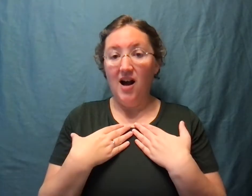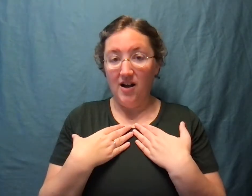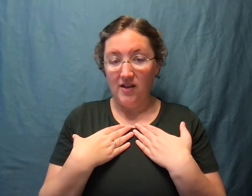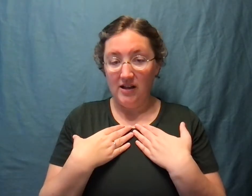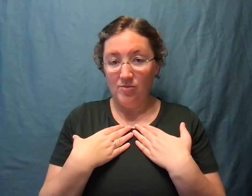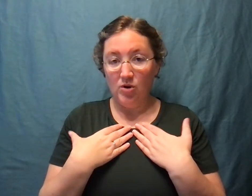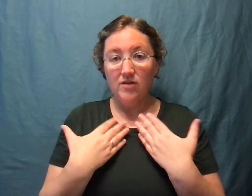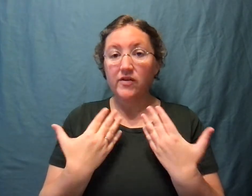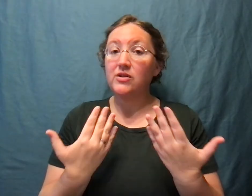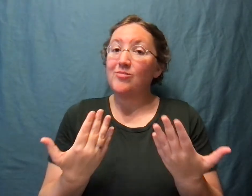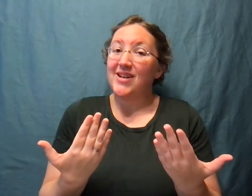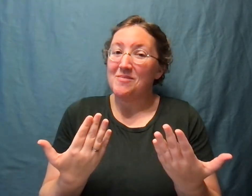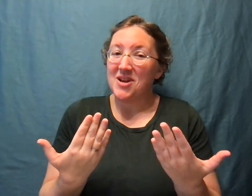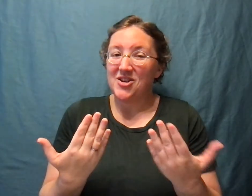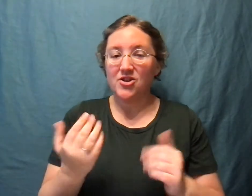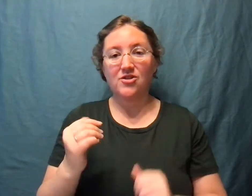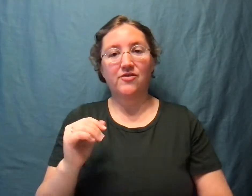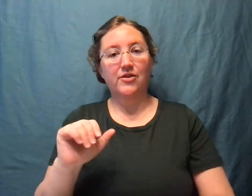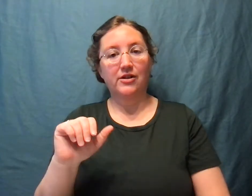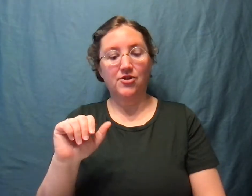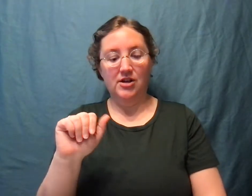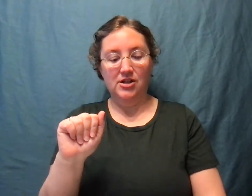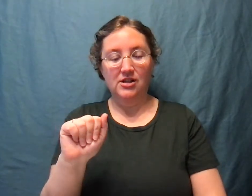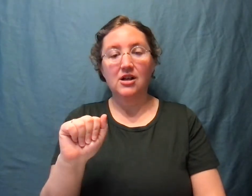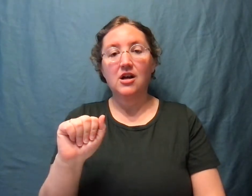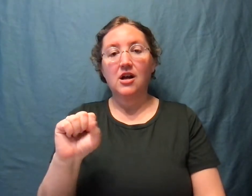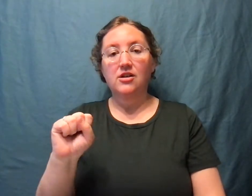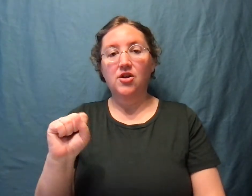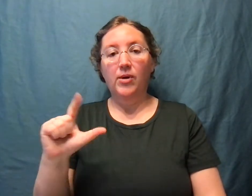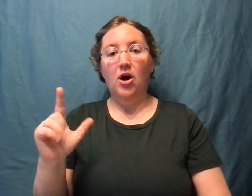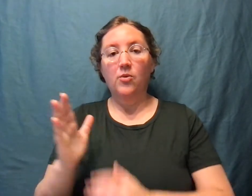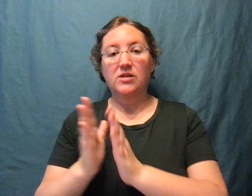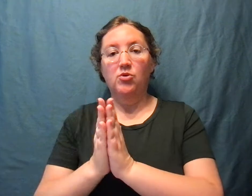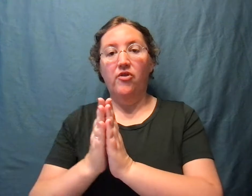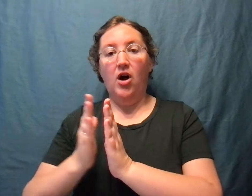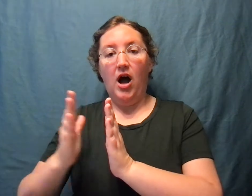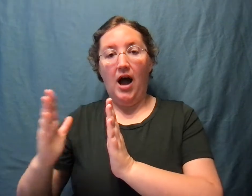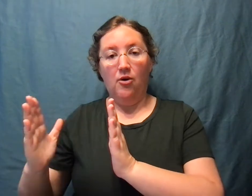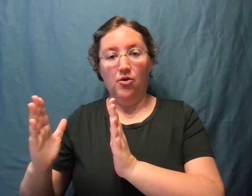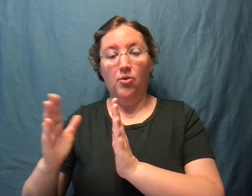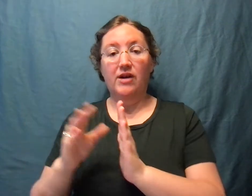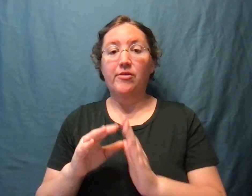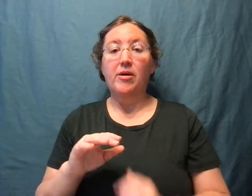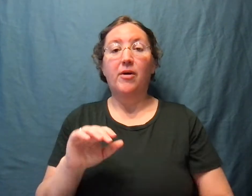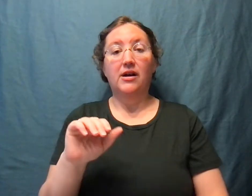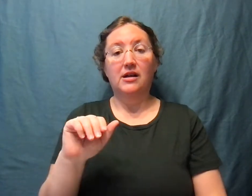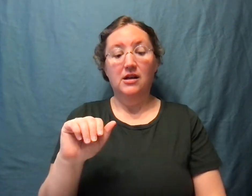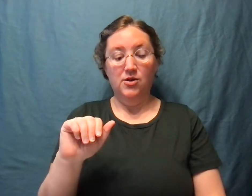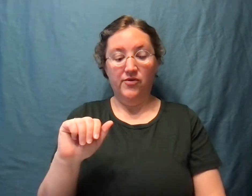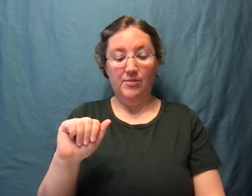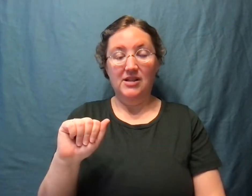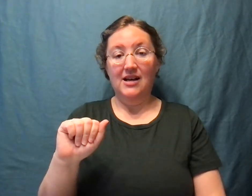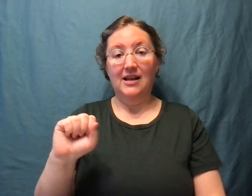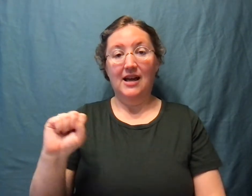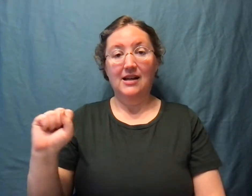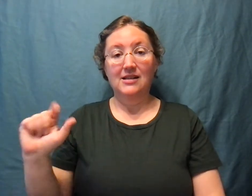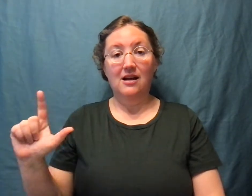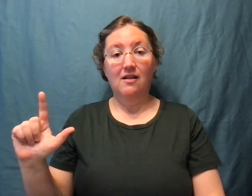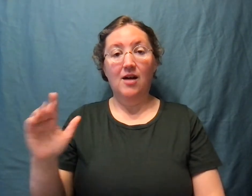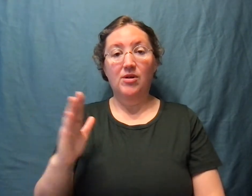think it's more confusing, but I'm not in charge of their illustrations. So we always move out or away from our body. So if I'm signing ASL, I'm going to